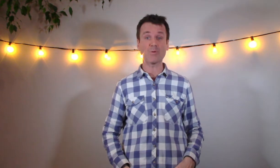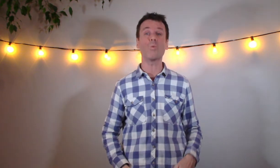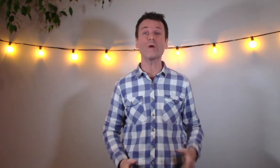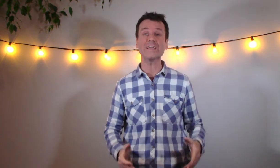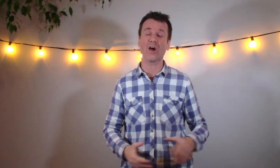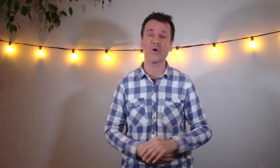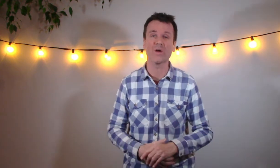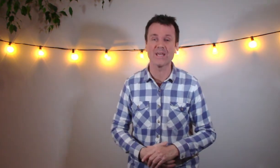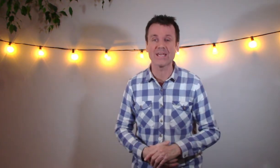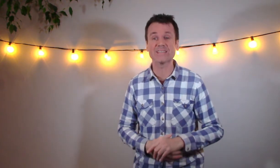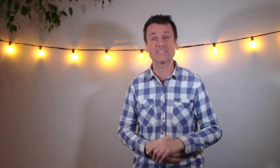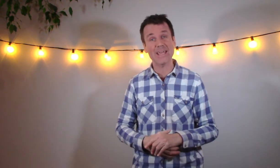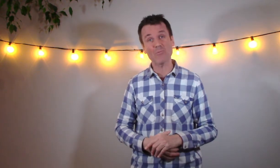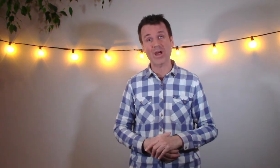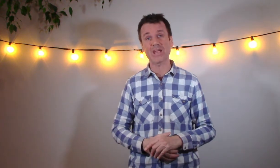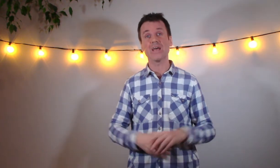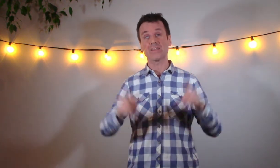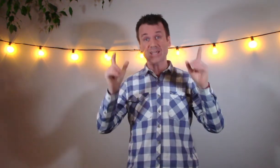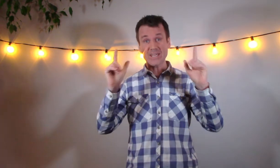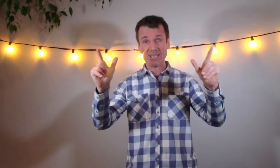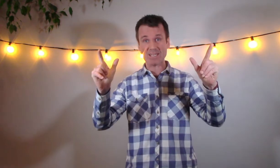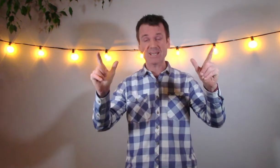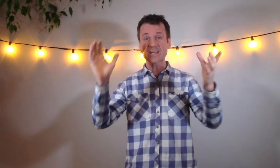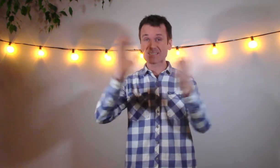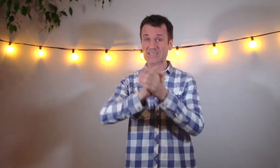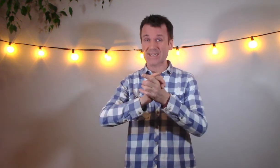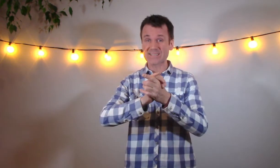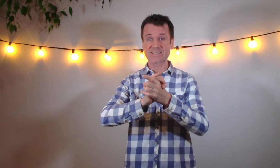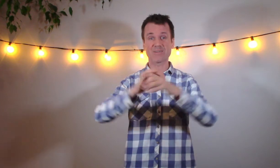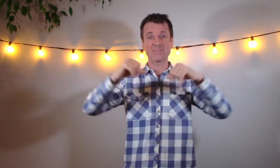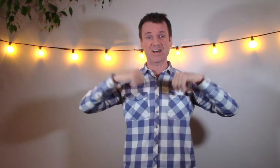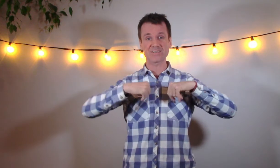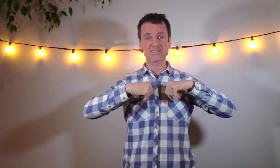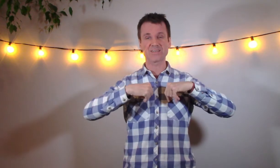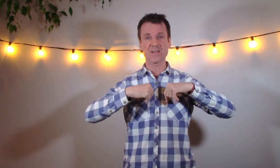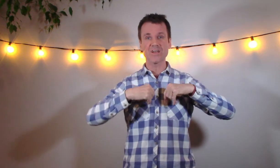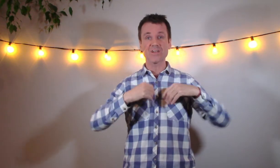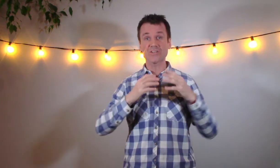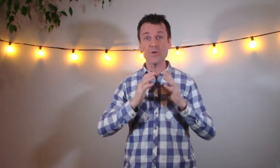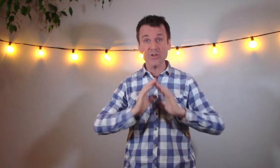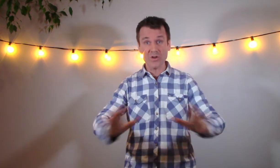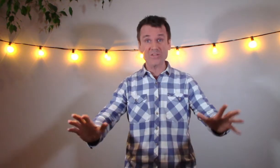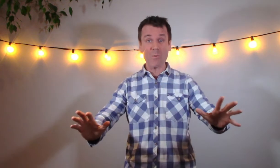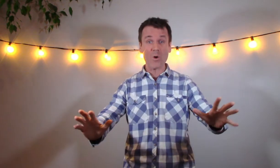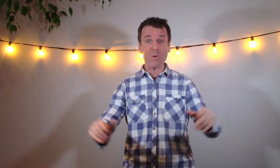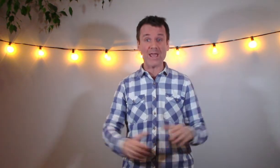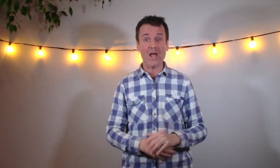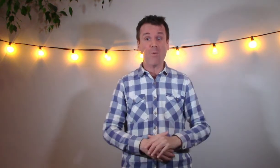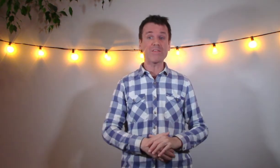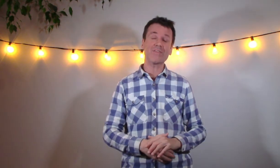we know in the same way that he sticks with us. So not to walk away when things